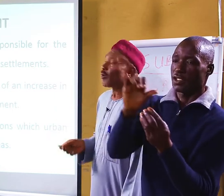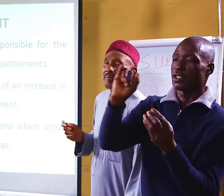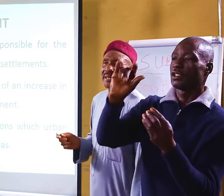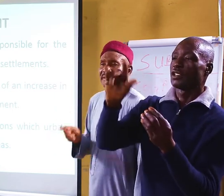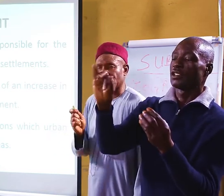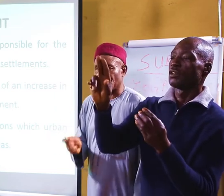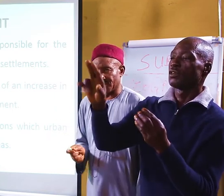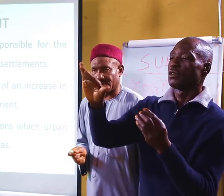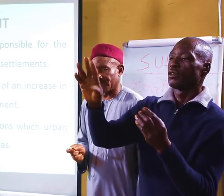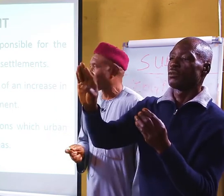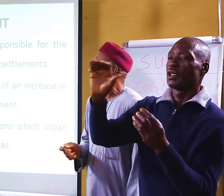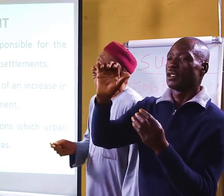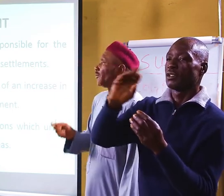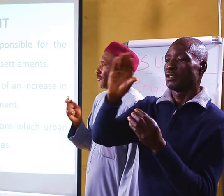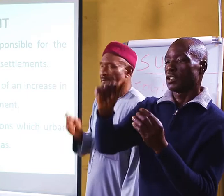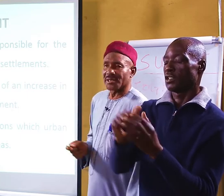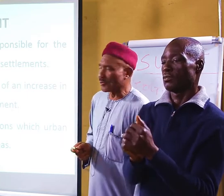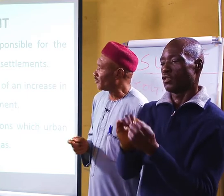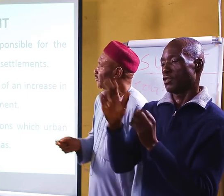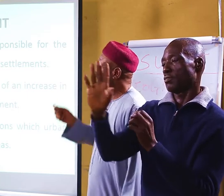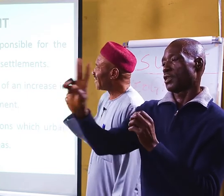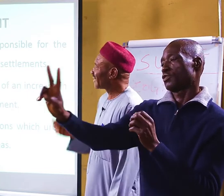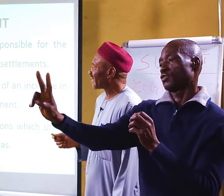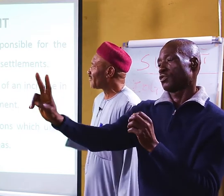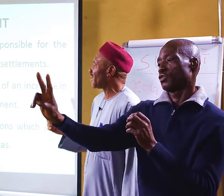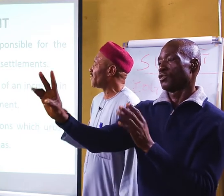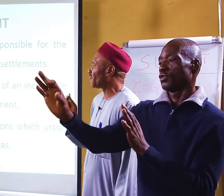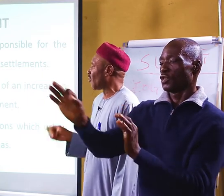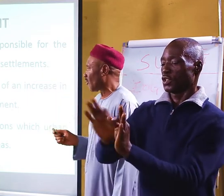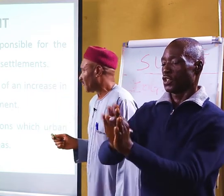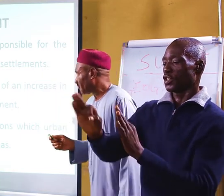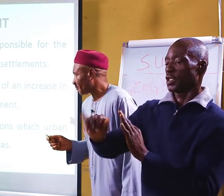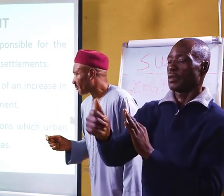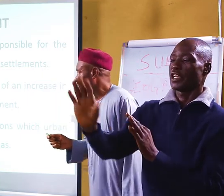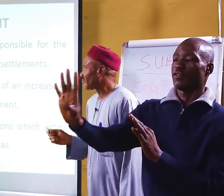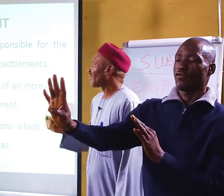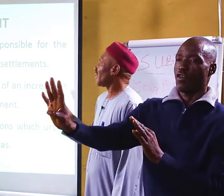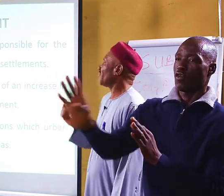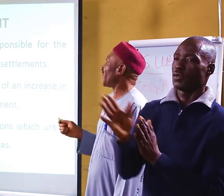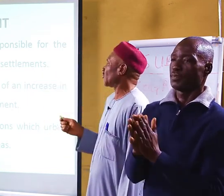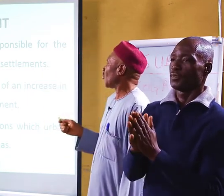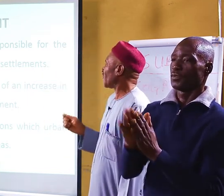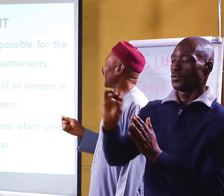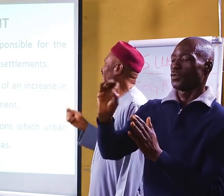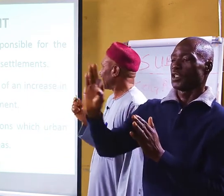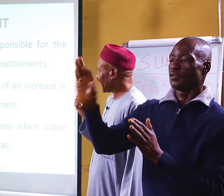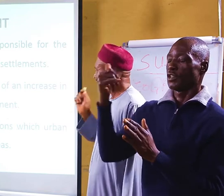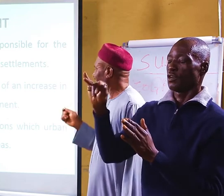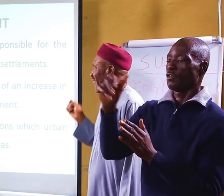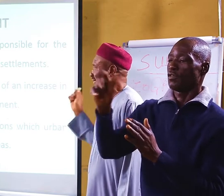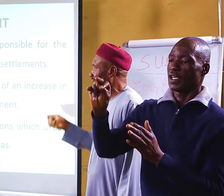of urban settlements. Number 2, describe any 4 effects of